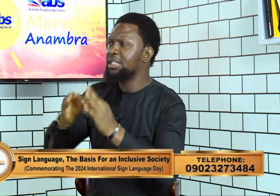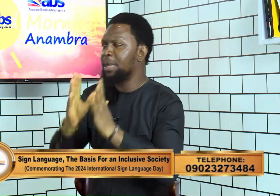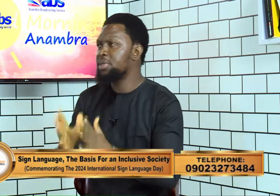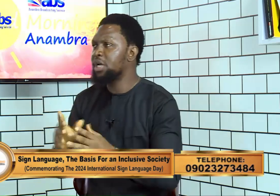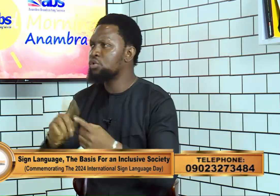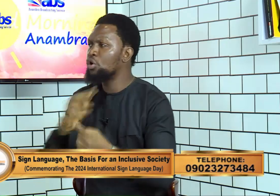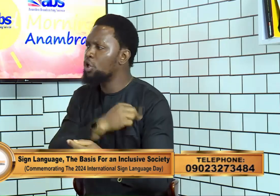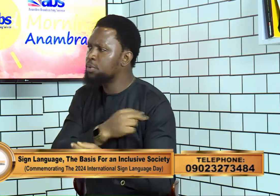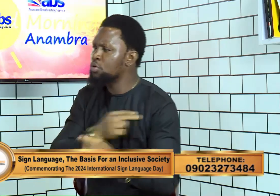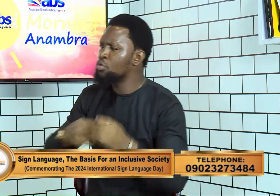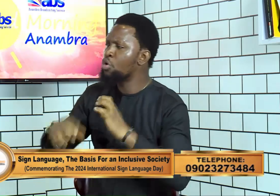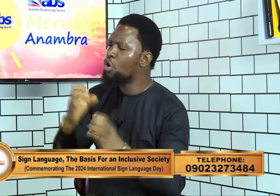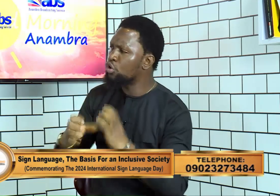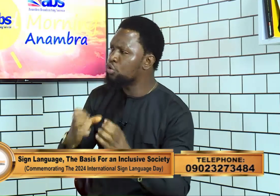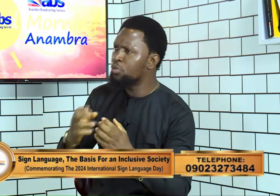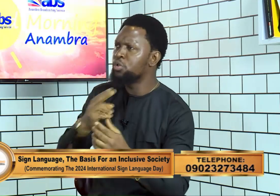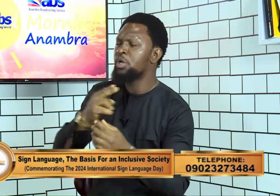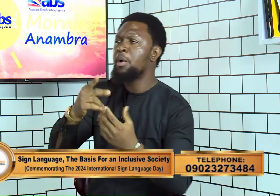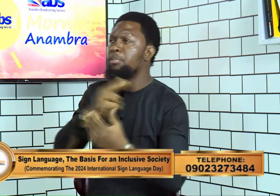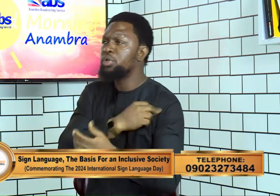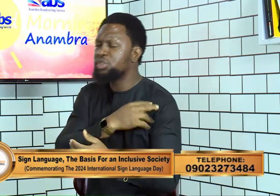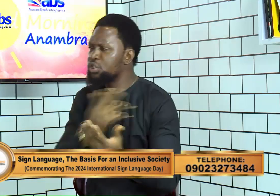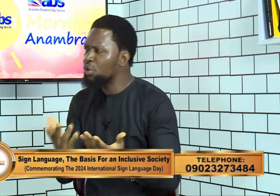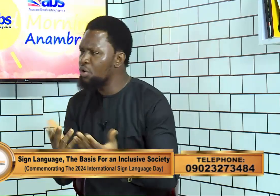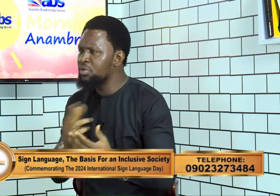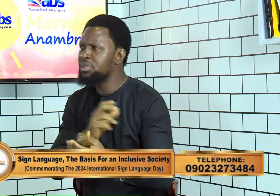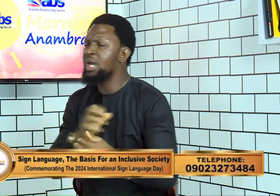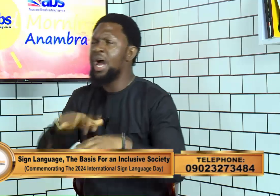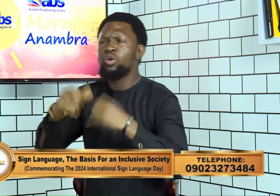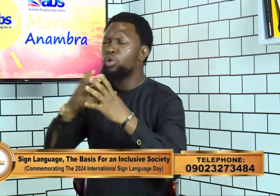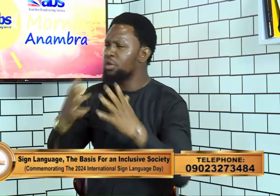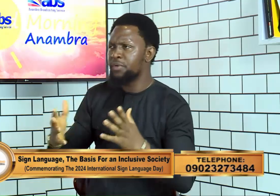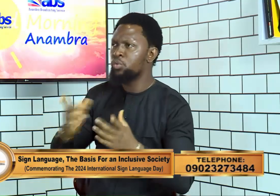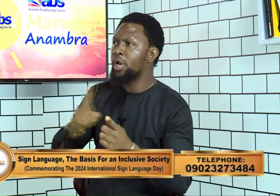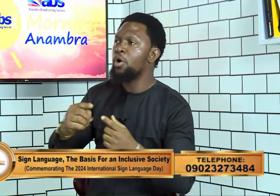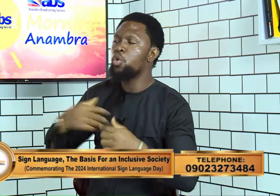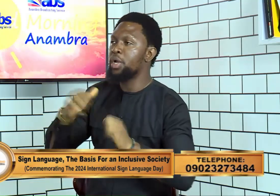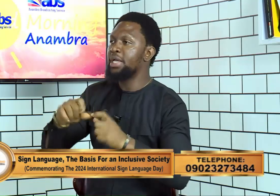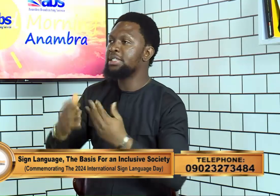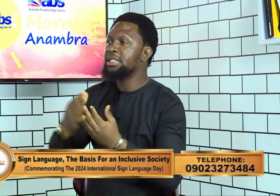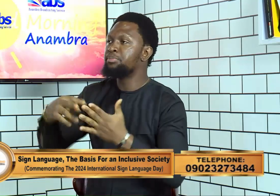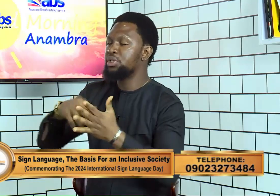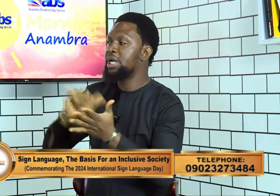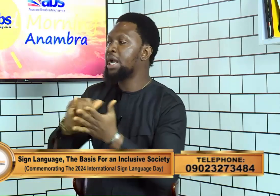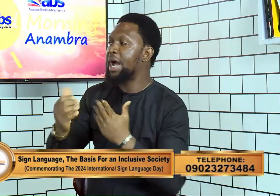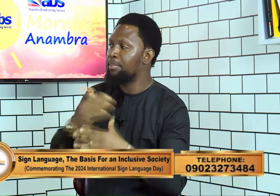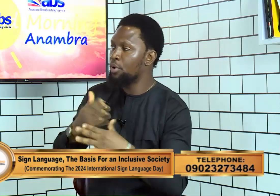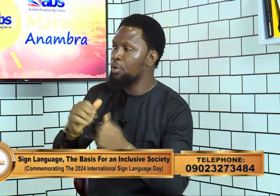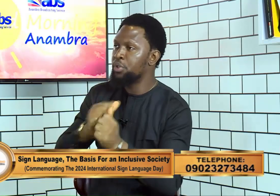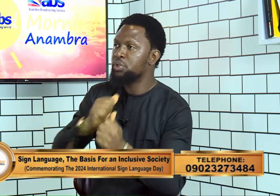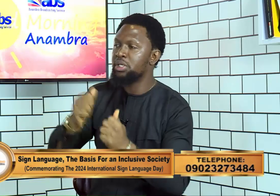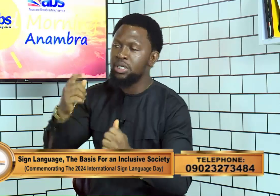these interpreters to the hospital, courtrooms, police stations, and a whole lot of it, where we can easily bridge that